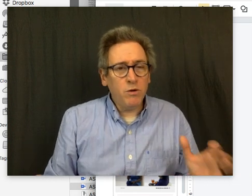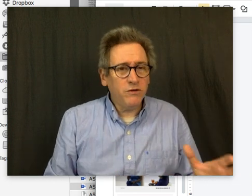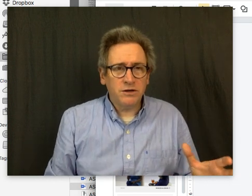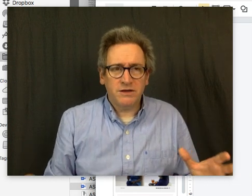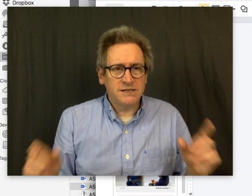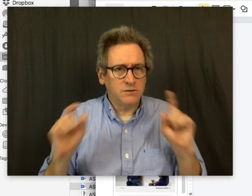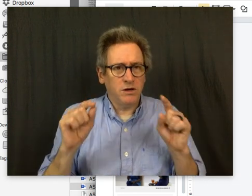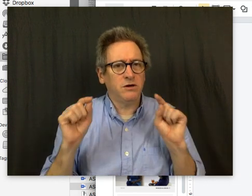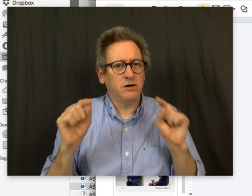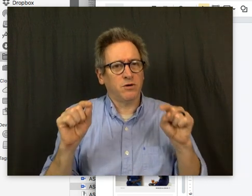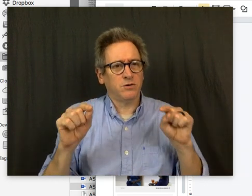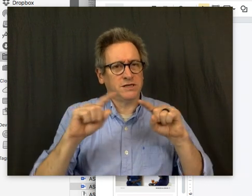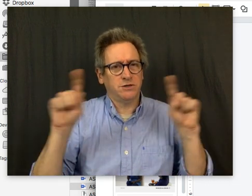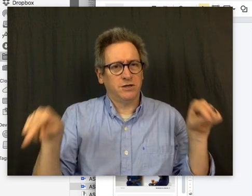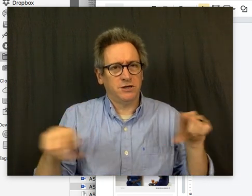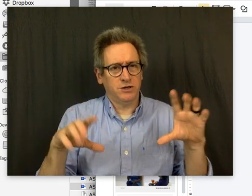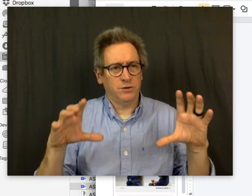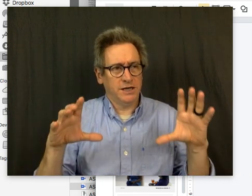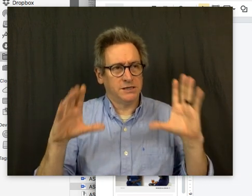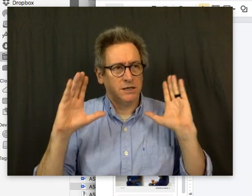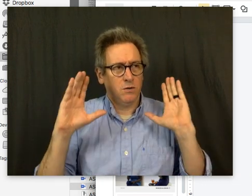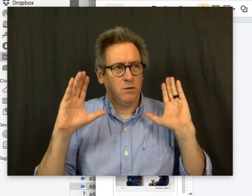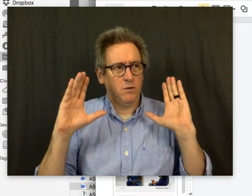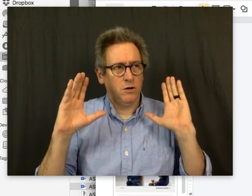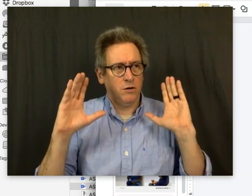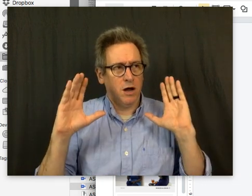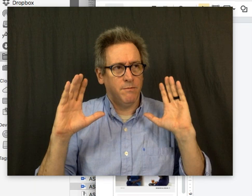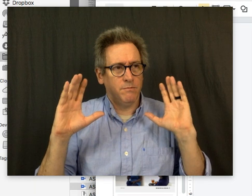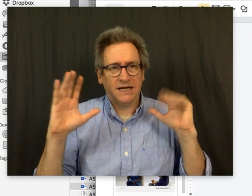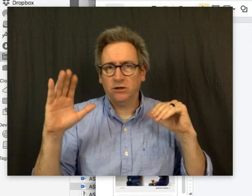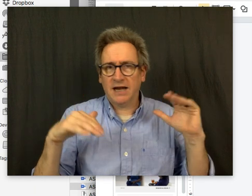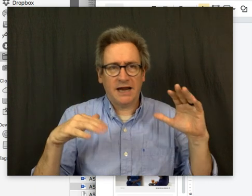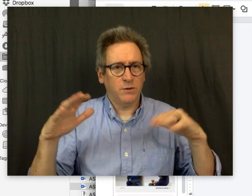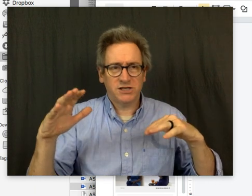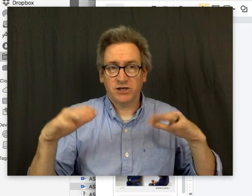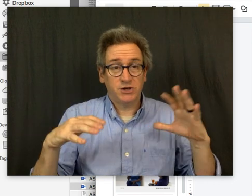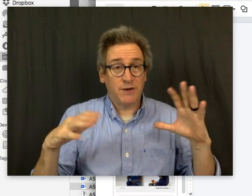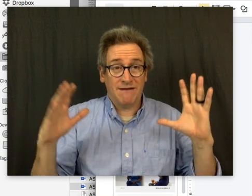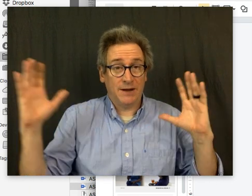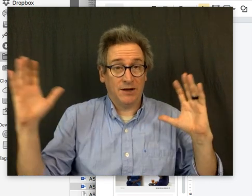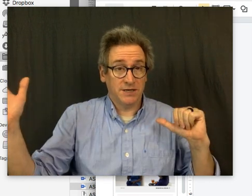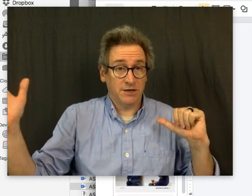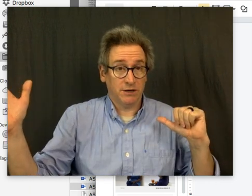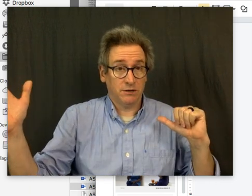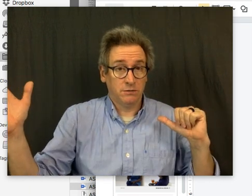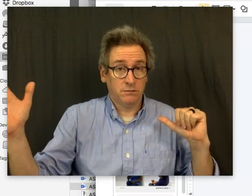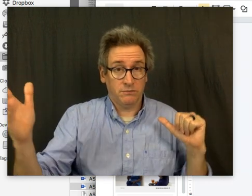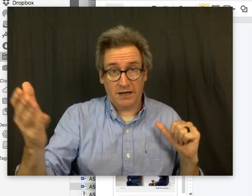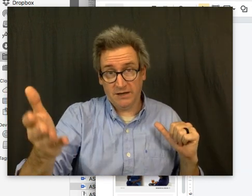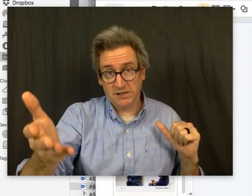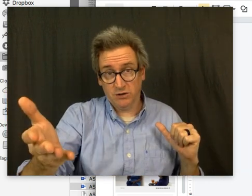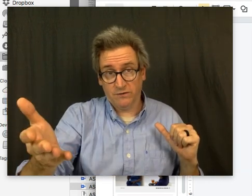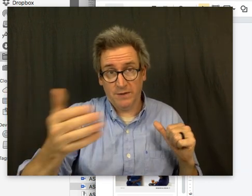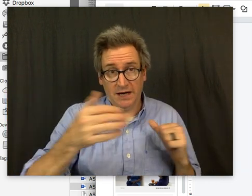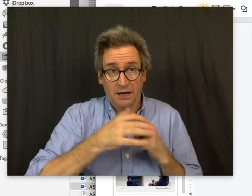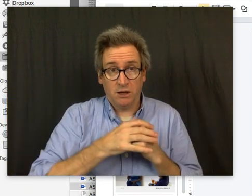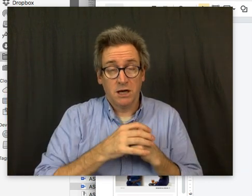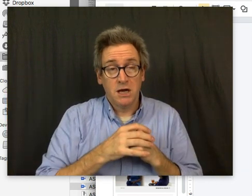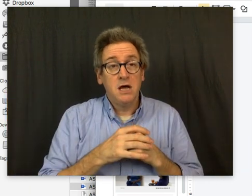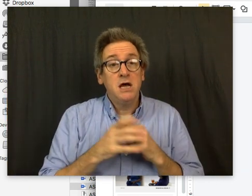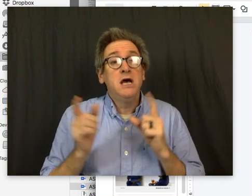But one of the good approaches I want you to do is take a look at any questions you have about the material, like these two for the